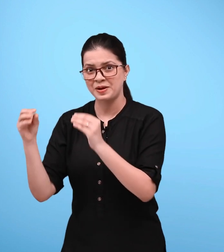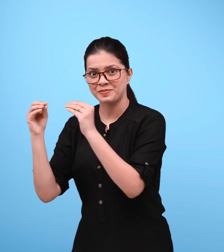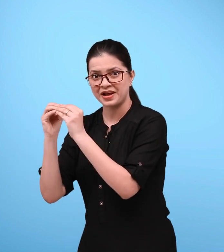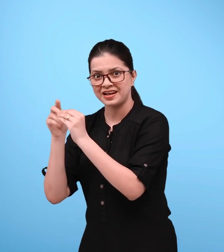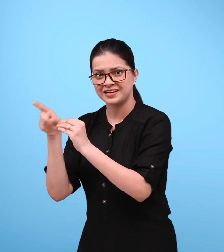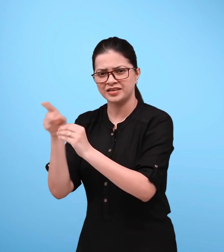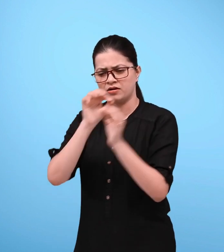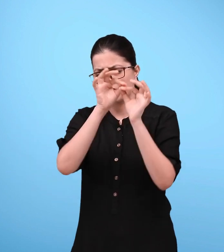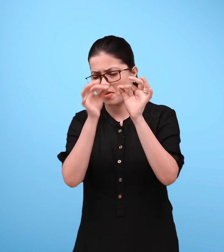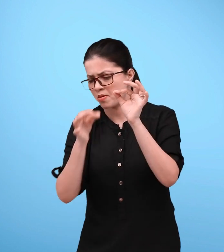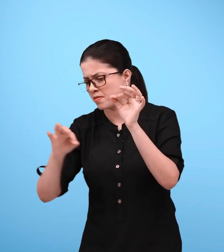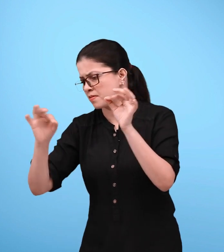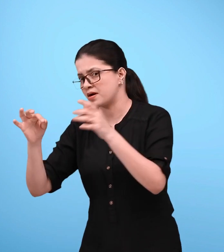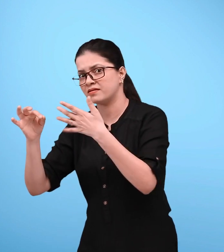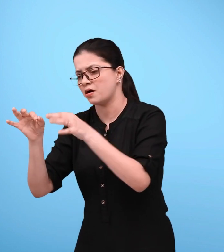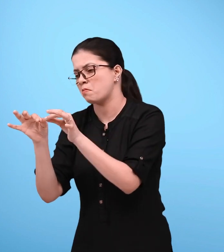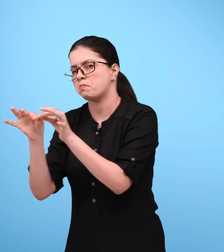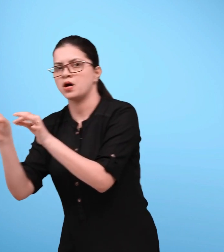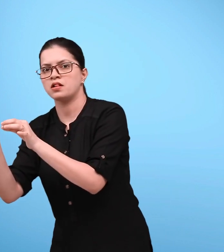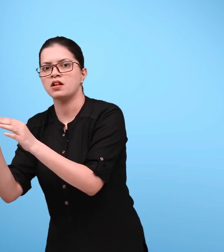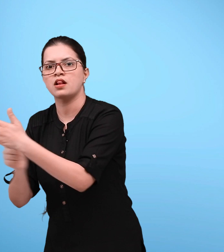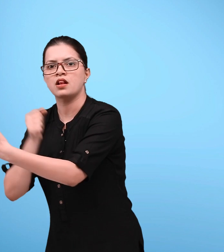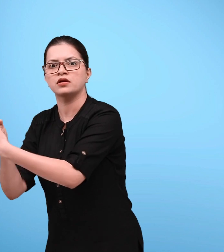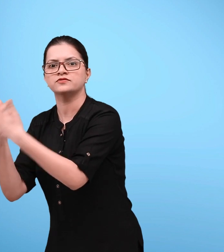B of the curved line is reached.